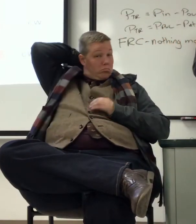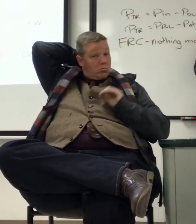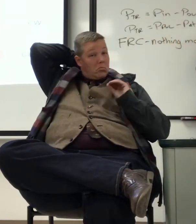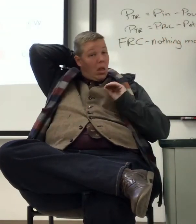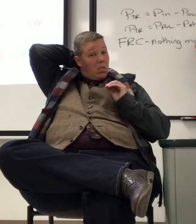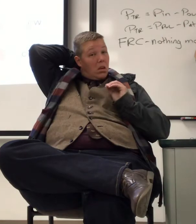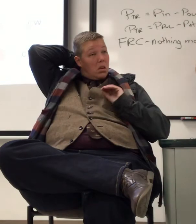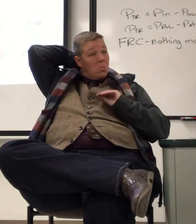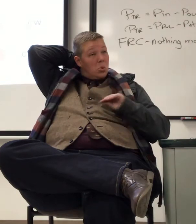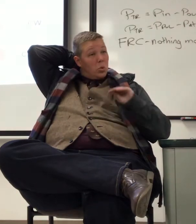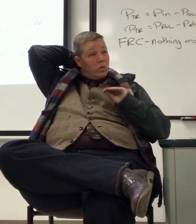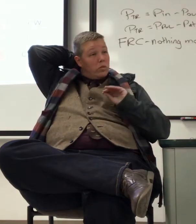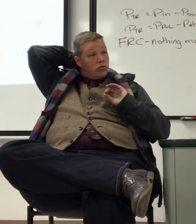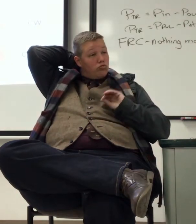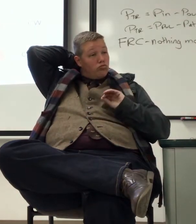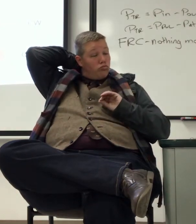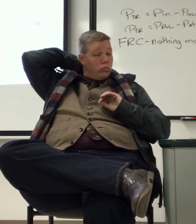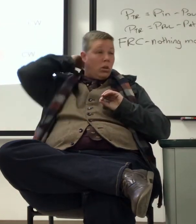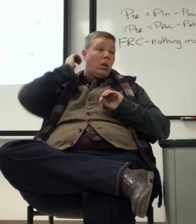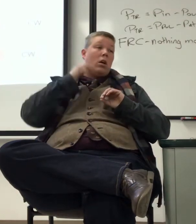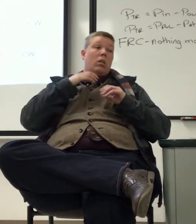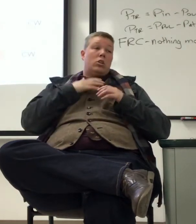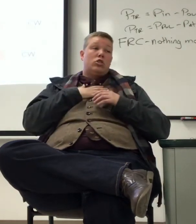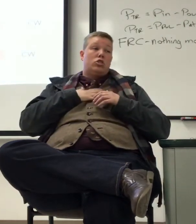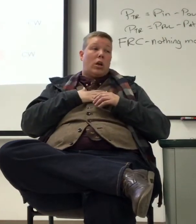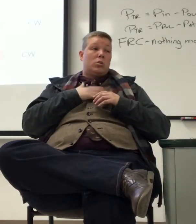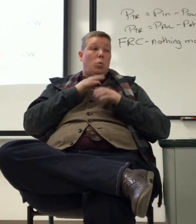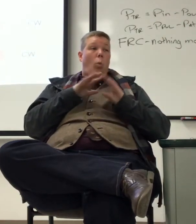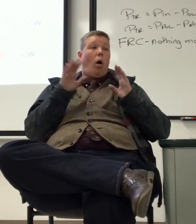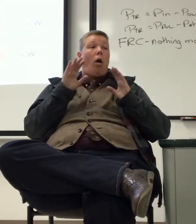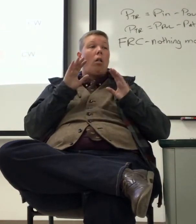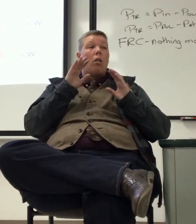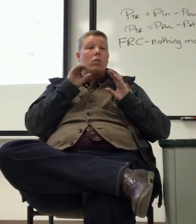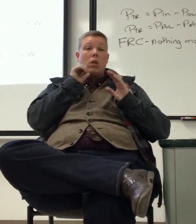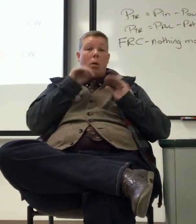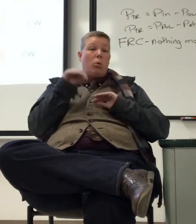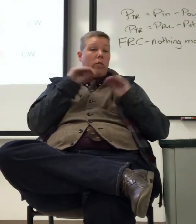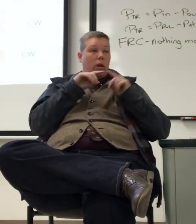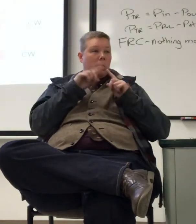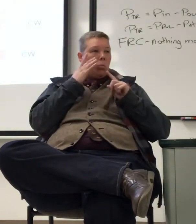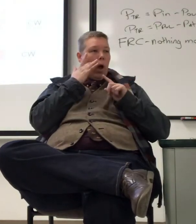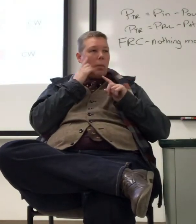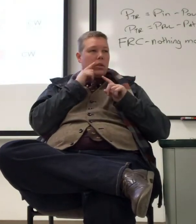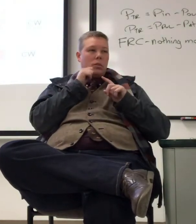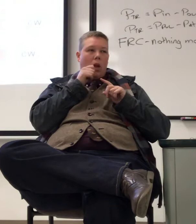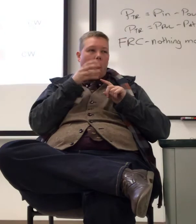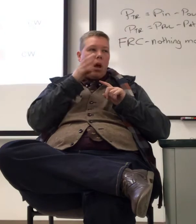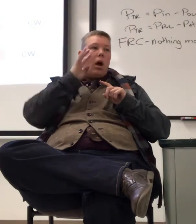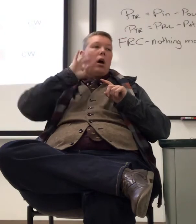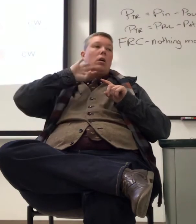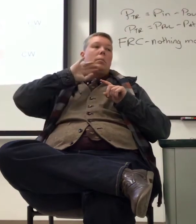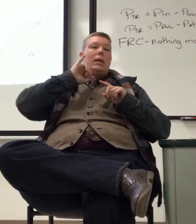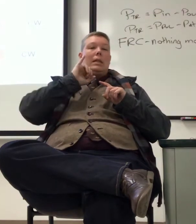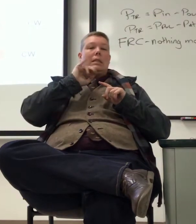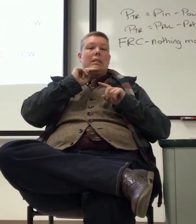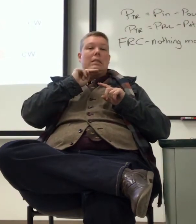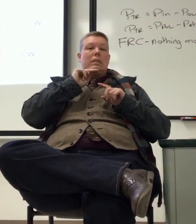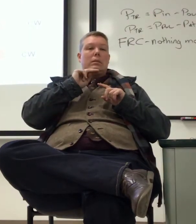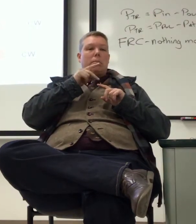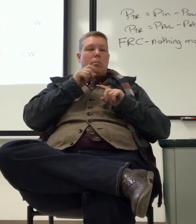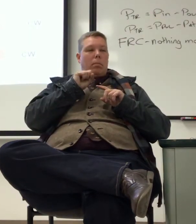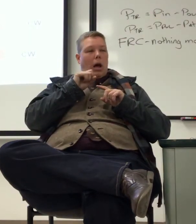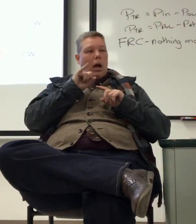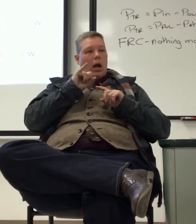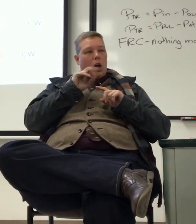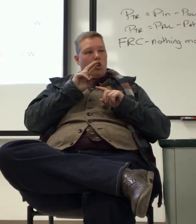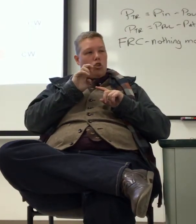right? The chest wall isn't moving because you haven't inspired air yet. You haven't made that effort to take a breath.